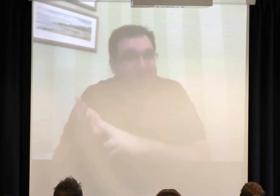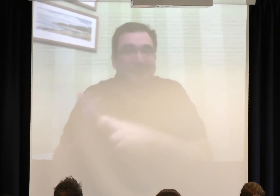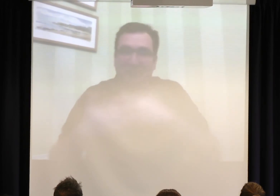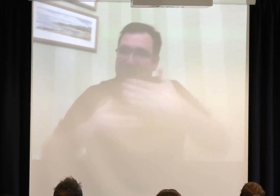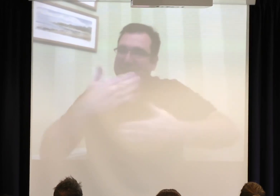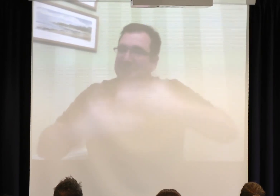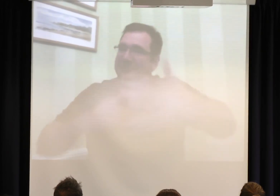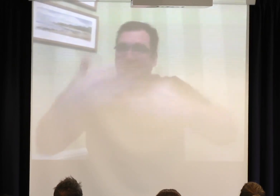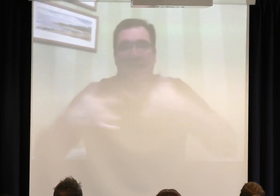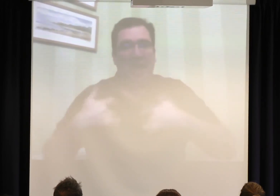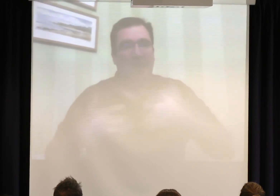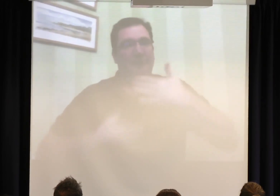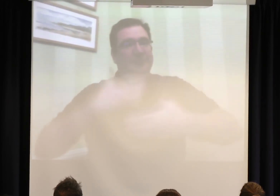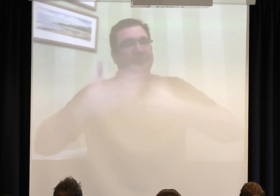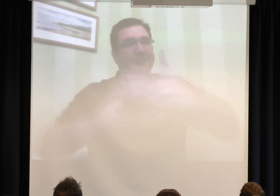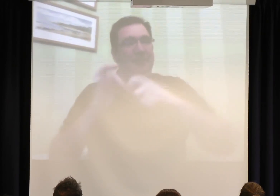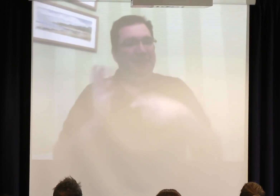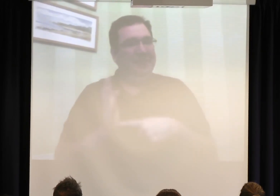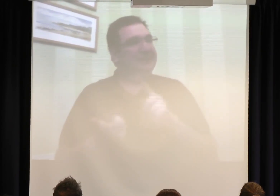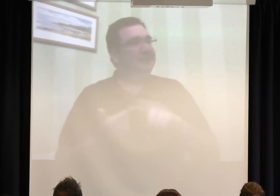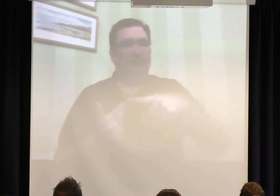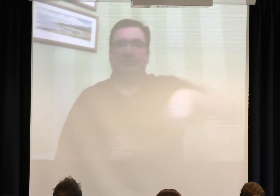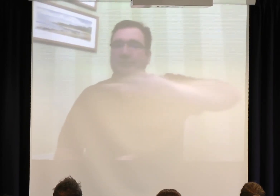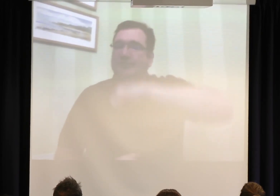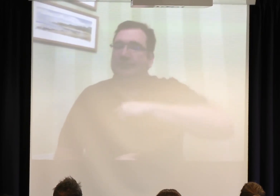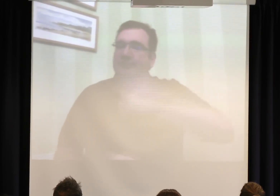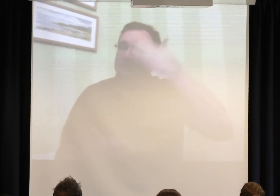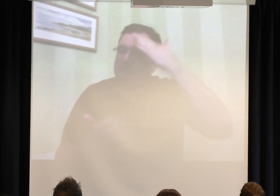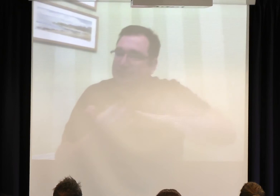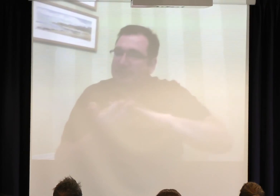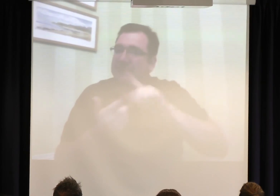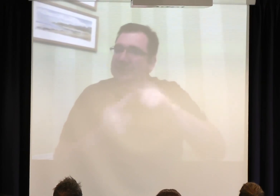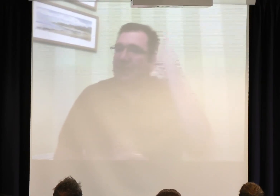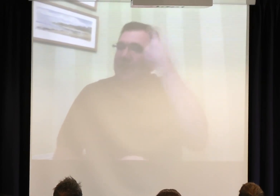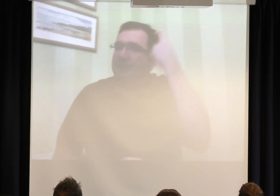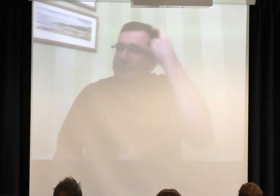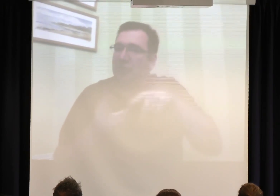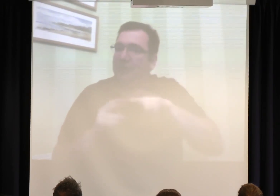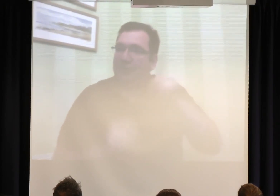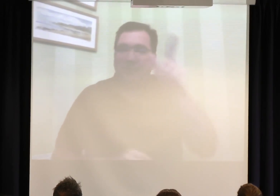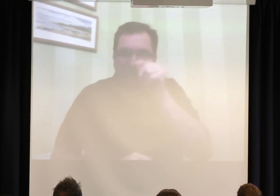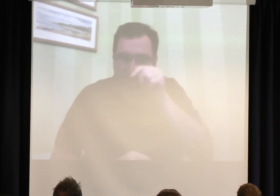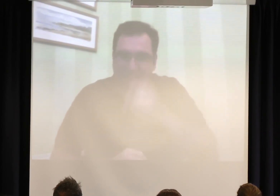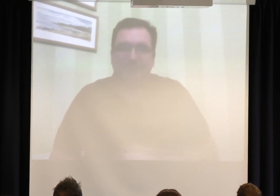new grandson in addition to the family, so it's wonderful to see life moving on, Lovett family continuing too, but still pausing to think of John.